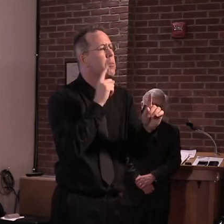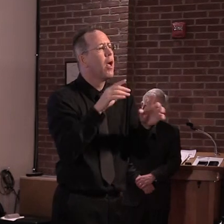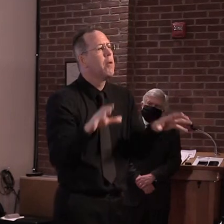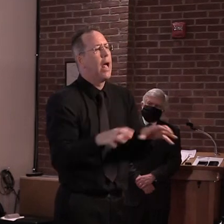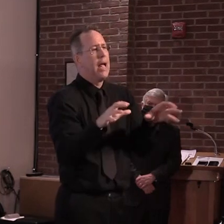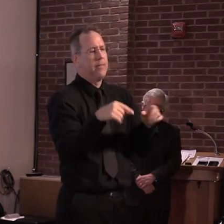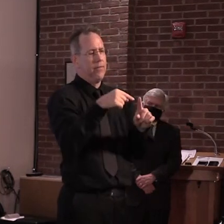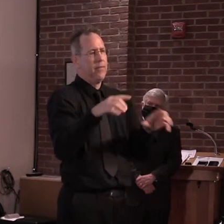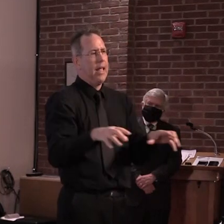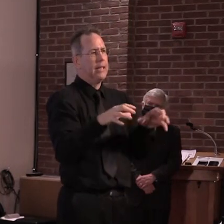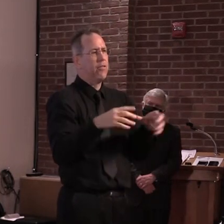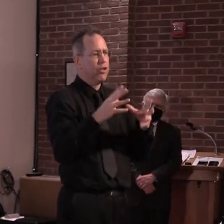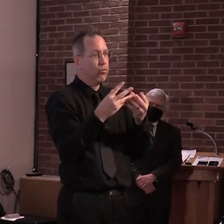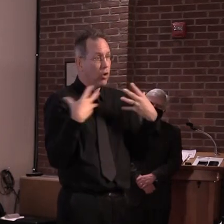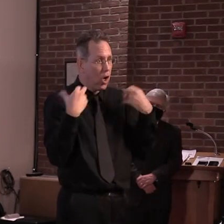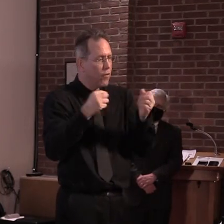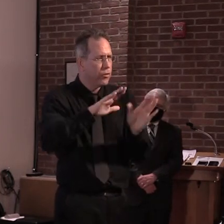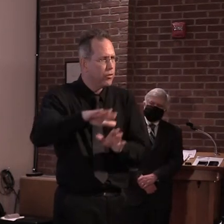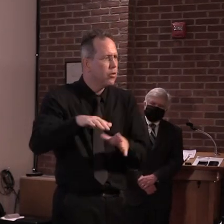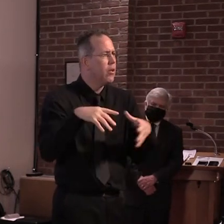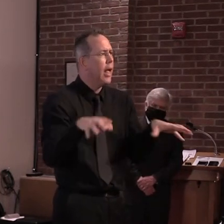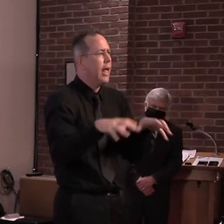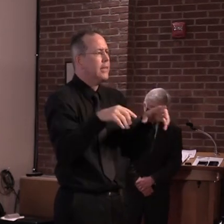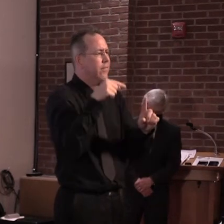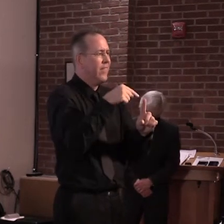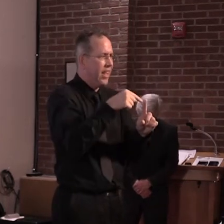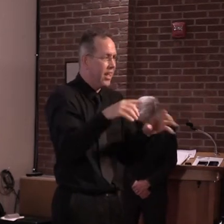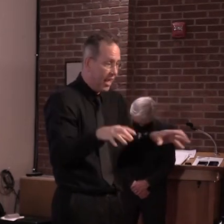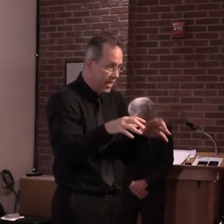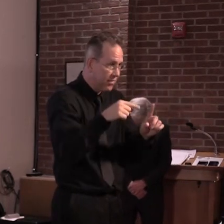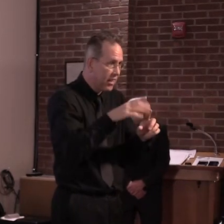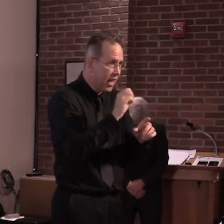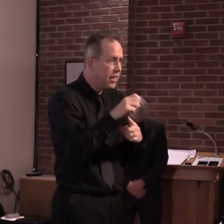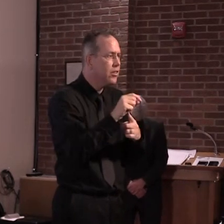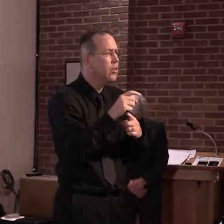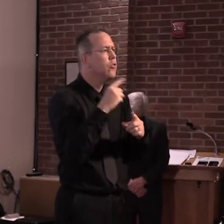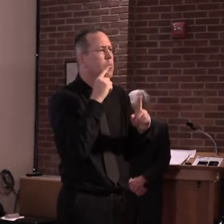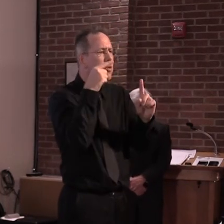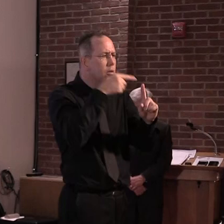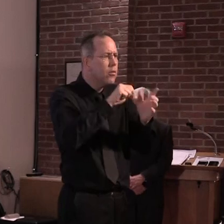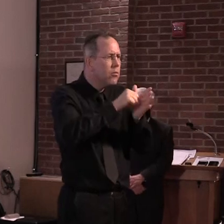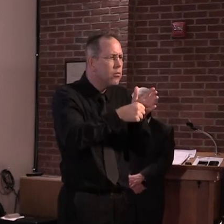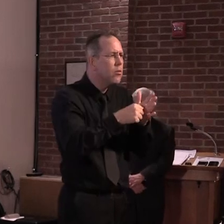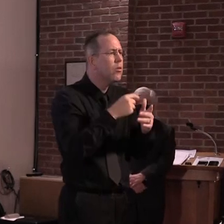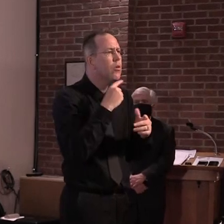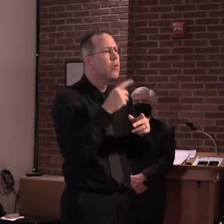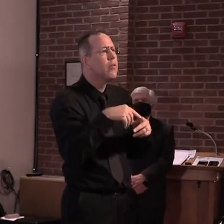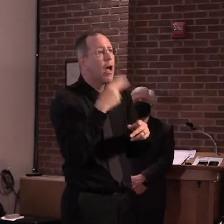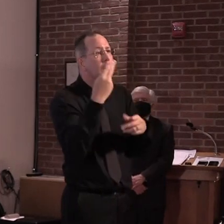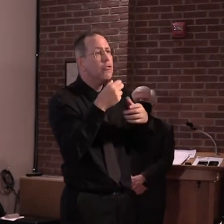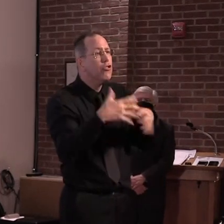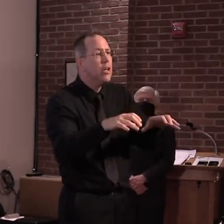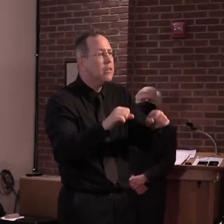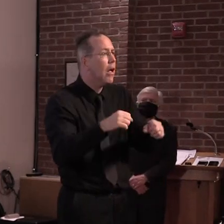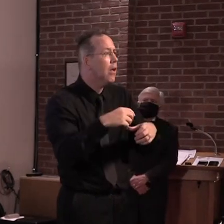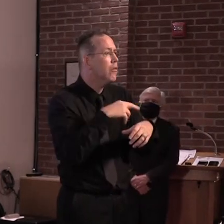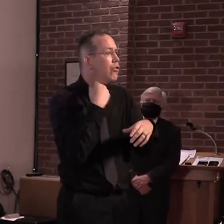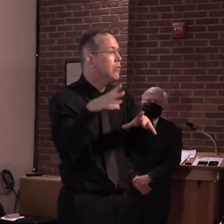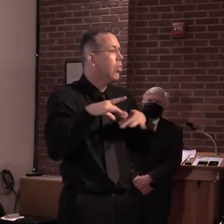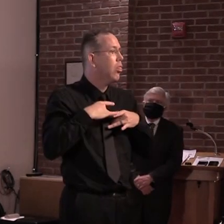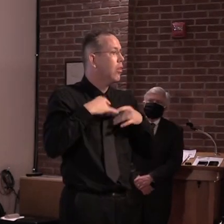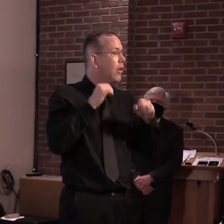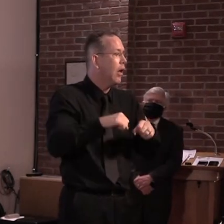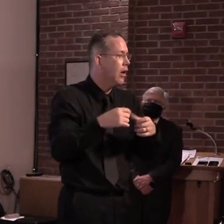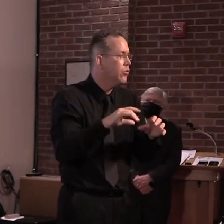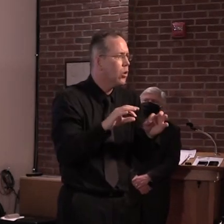better example of the current risk that a particular location has. Total cases largely came from March and